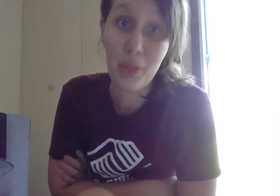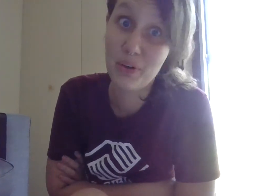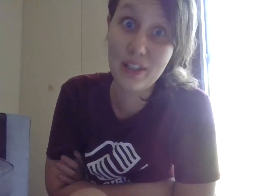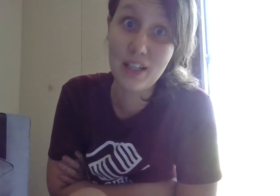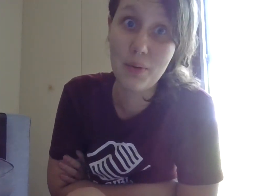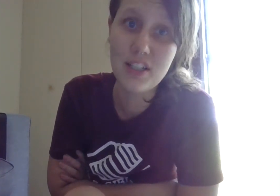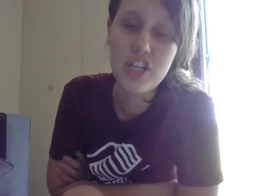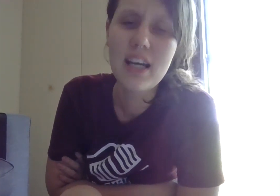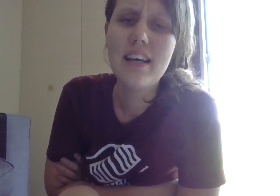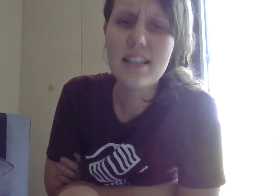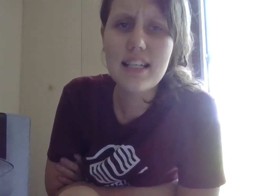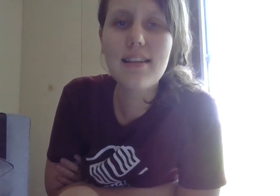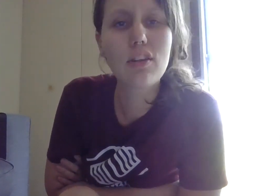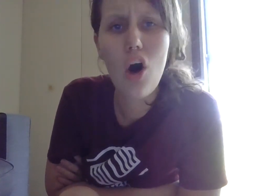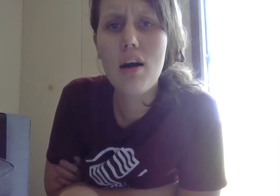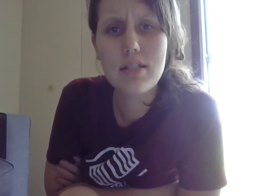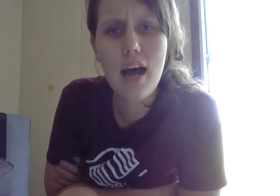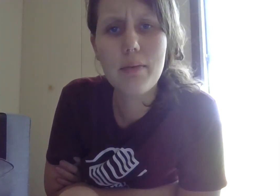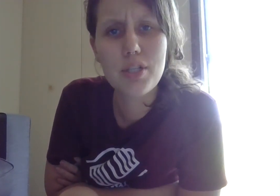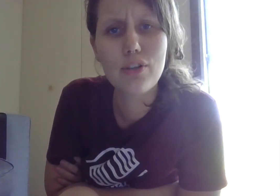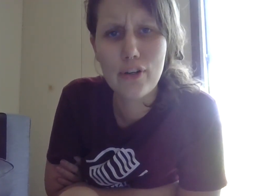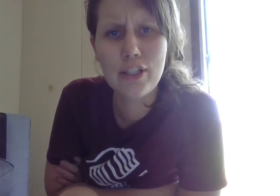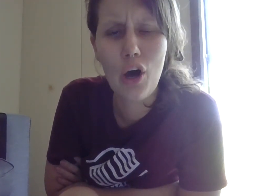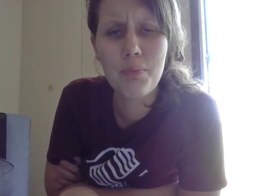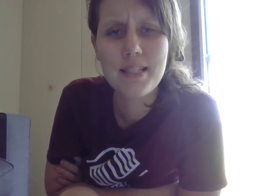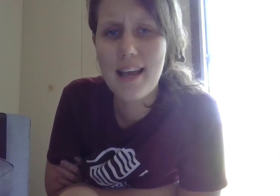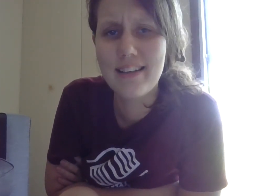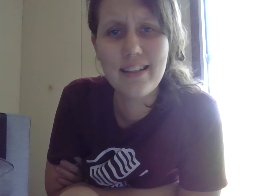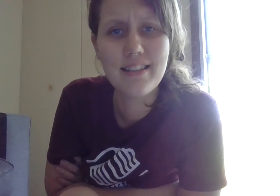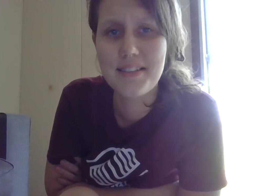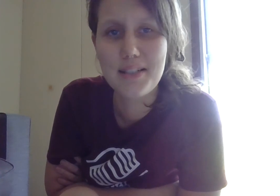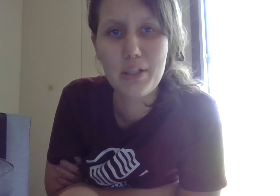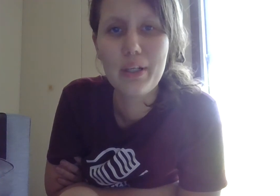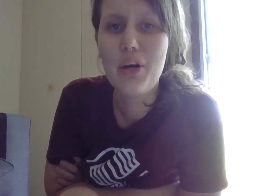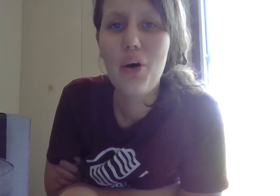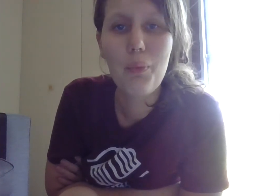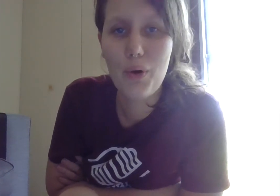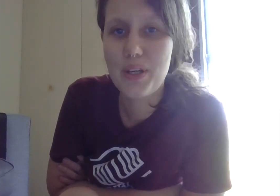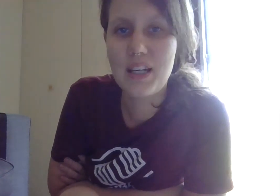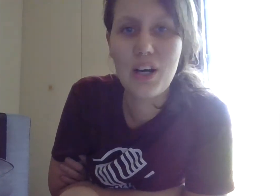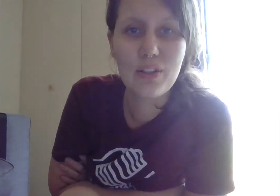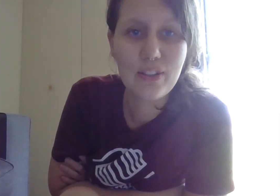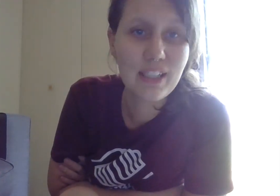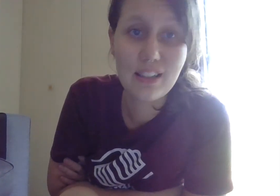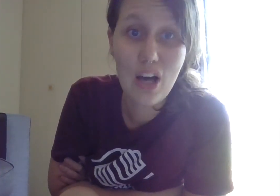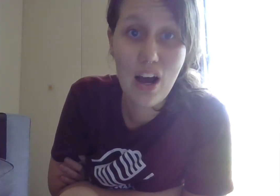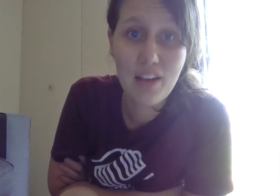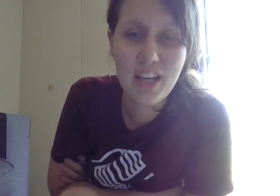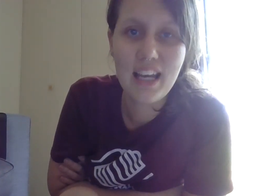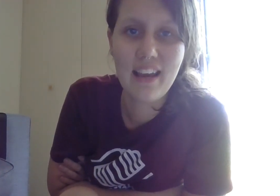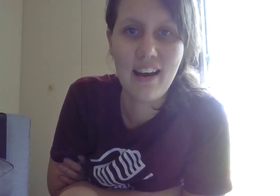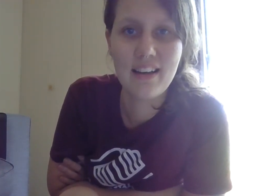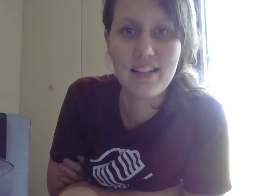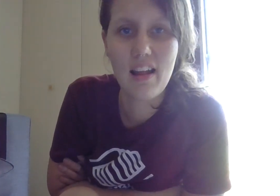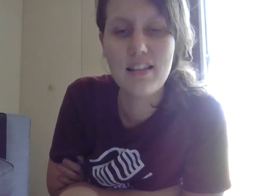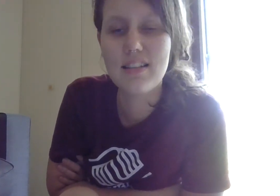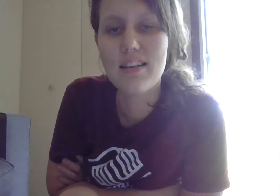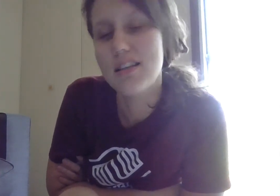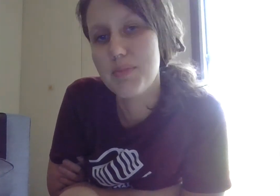other language, it takes a long time to learn it all. Miss Kennedy is still working on learning a lot of it, and it's not something